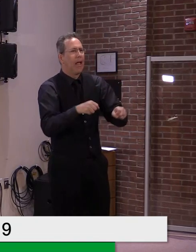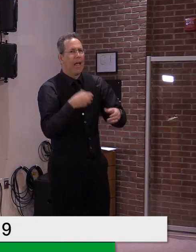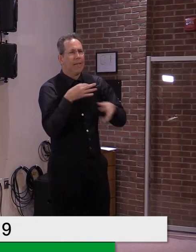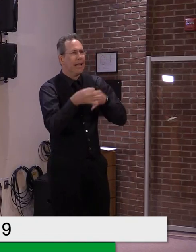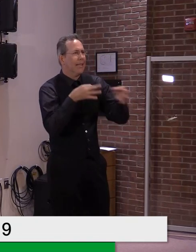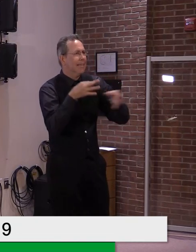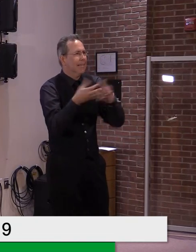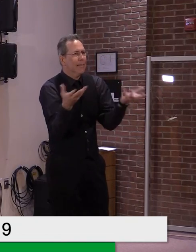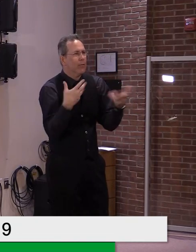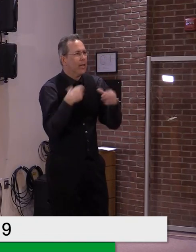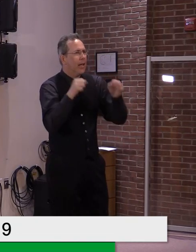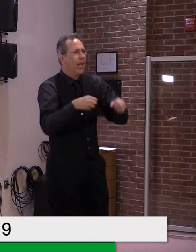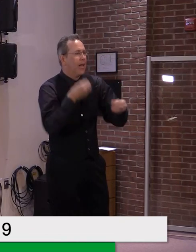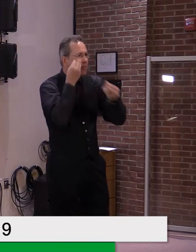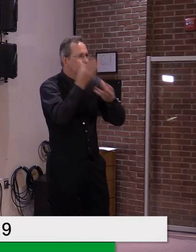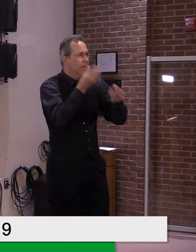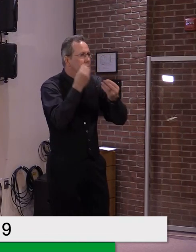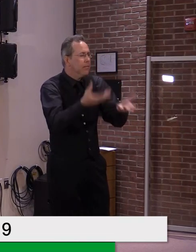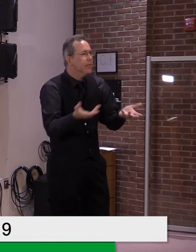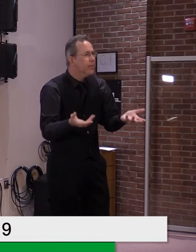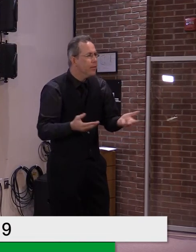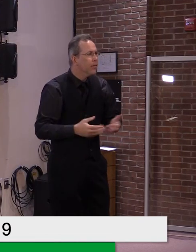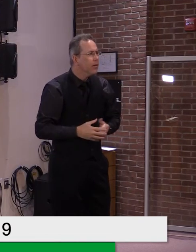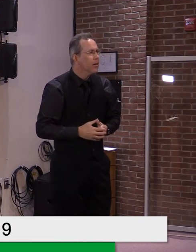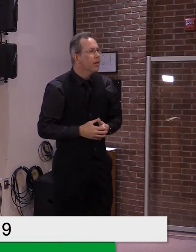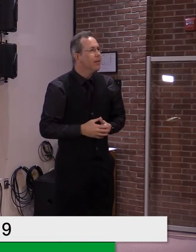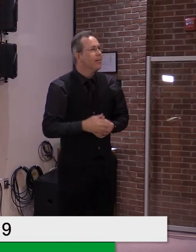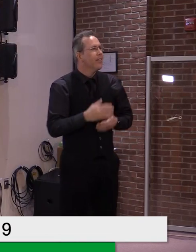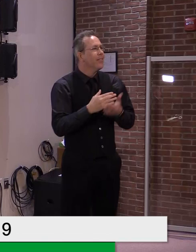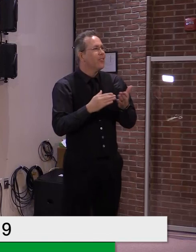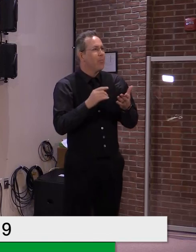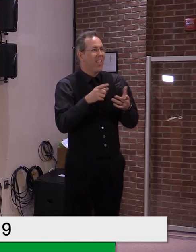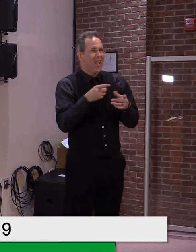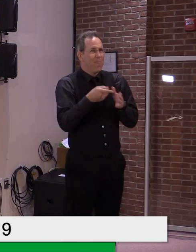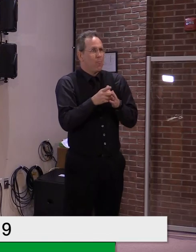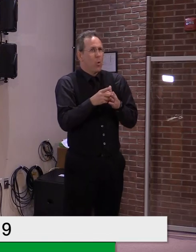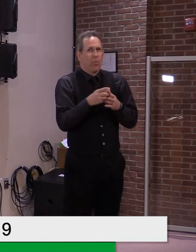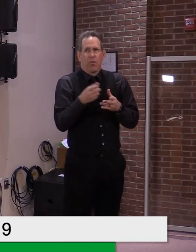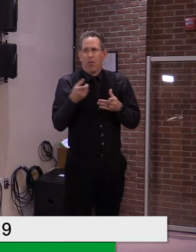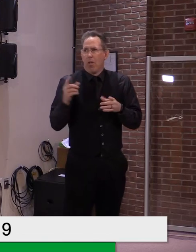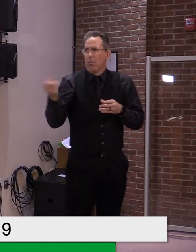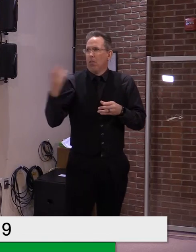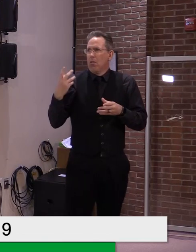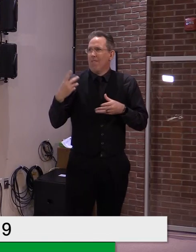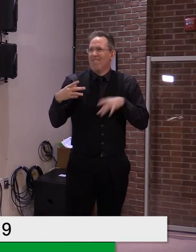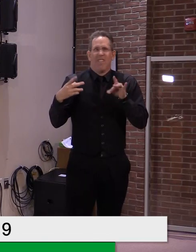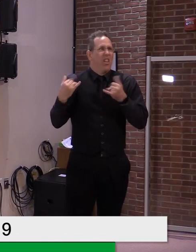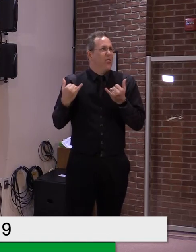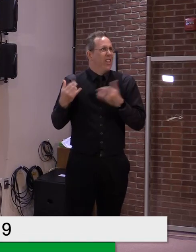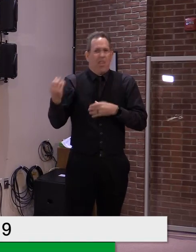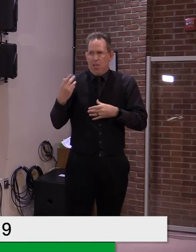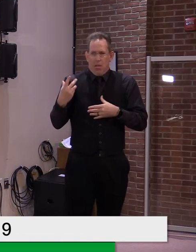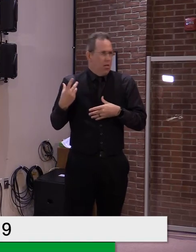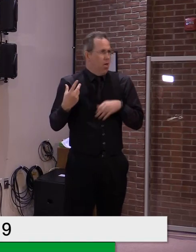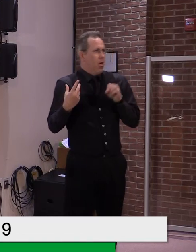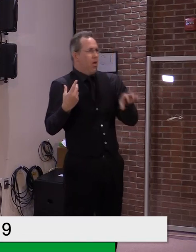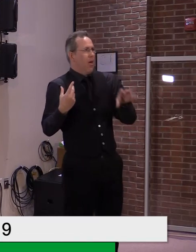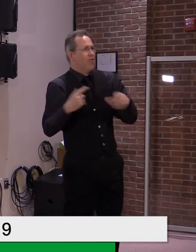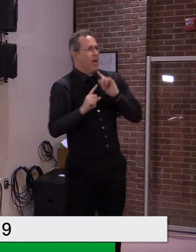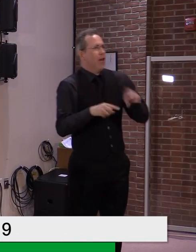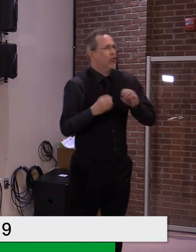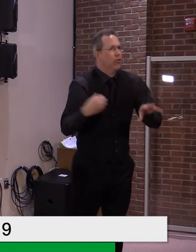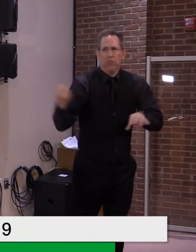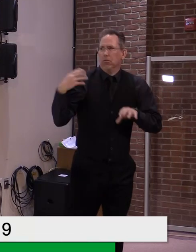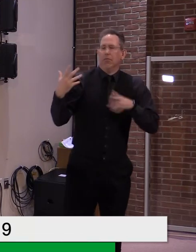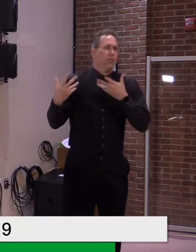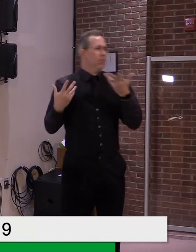For example, when we had an outbreak in Rutland at a long-term care facility. It was breaking, and I came up to this microphone